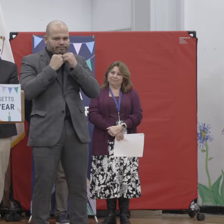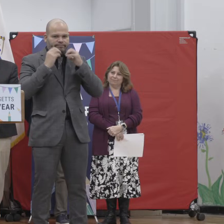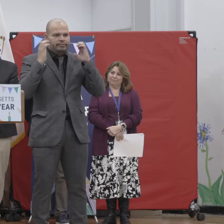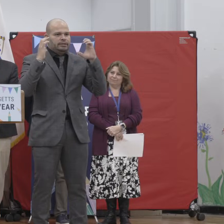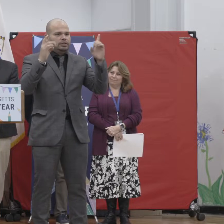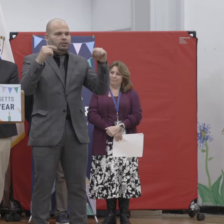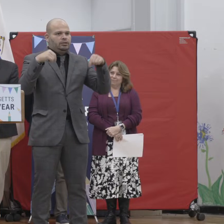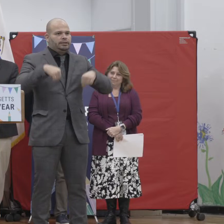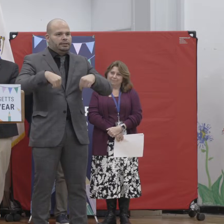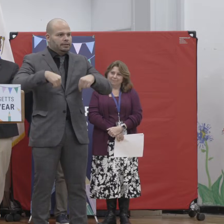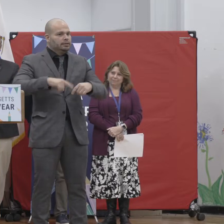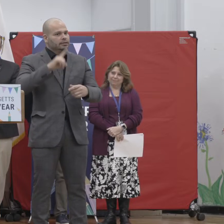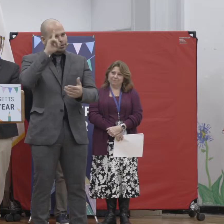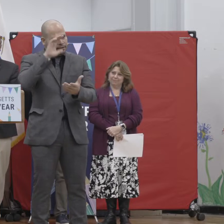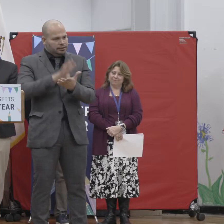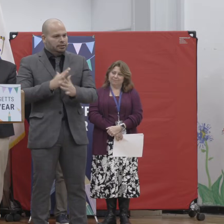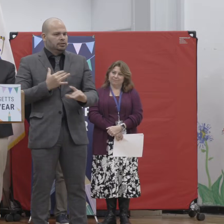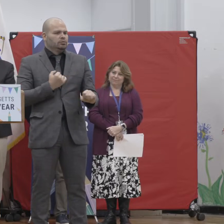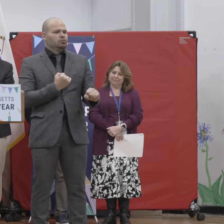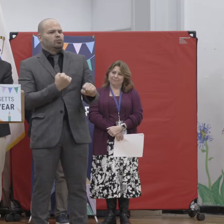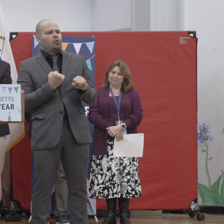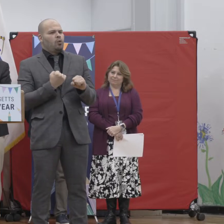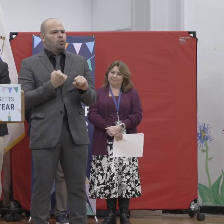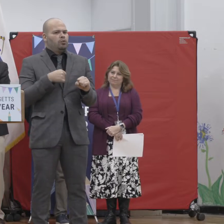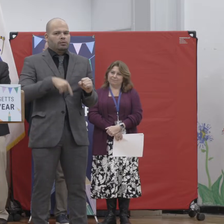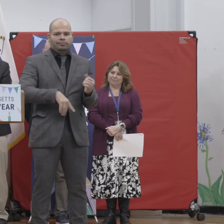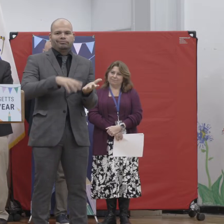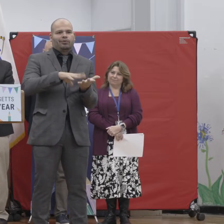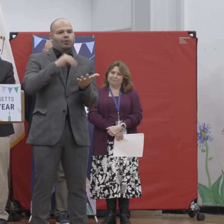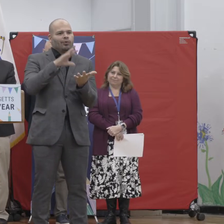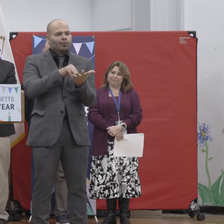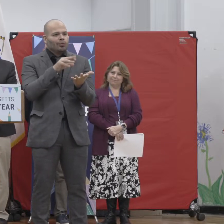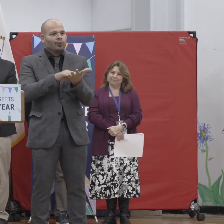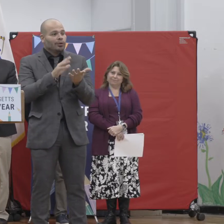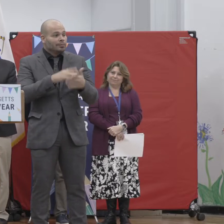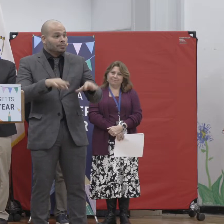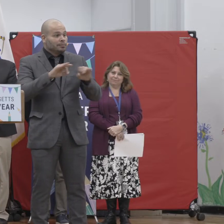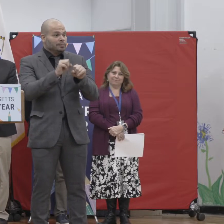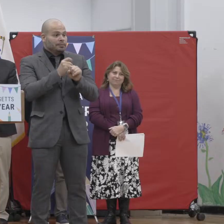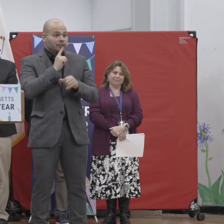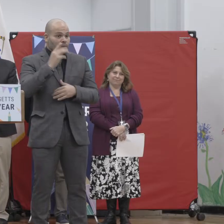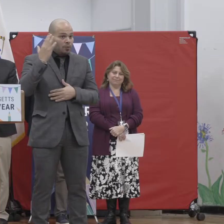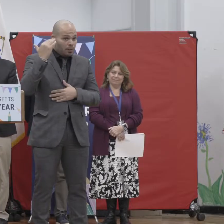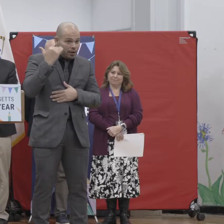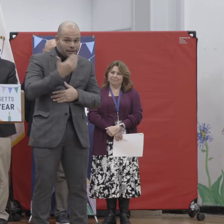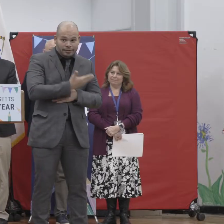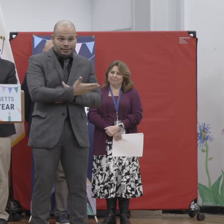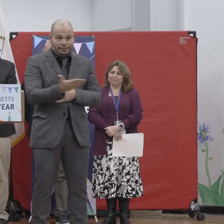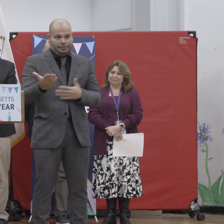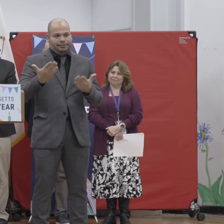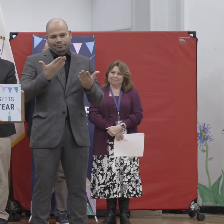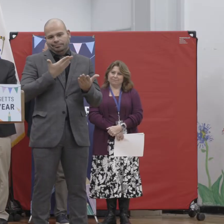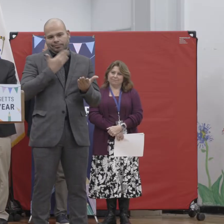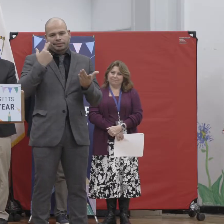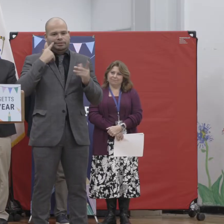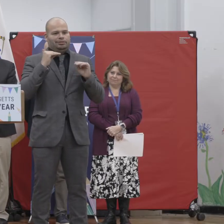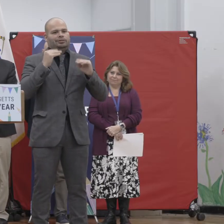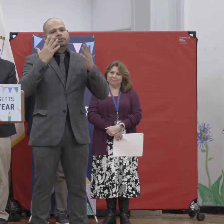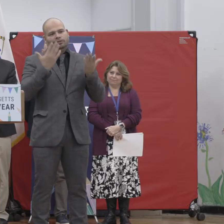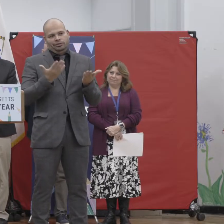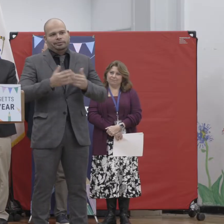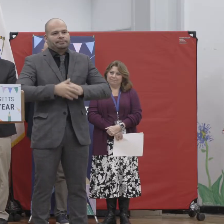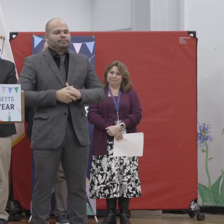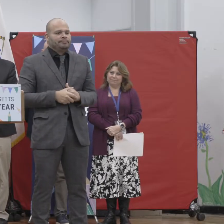that that's possible because we have the best teachers. It's true, we really, really celebrate that. And one of the ways